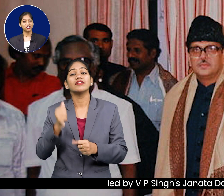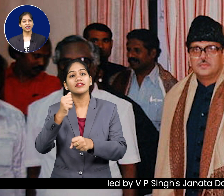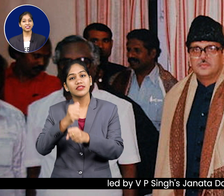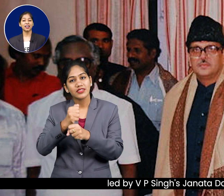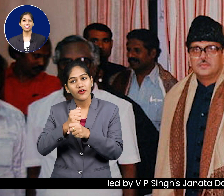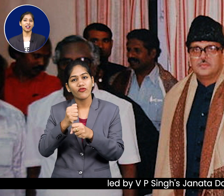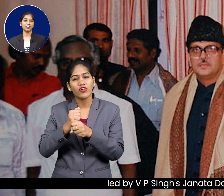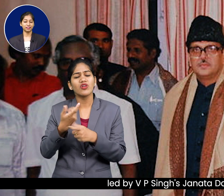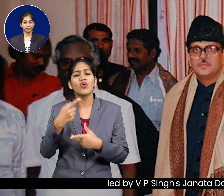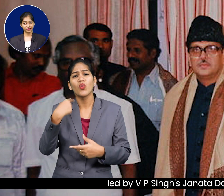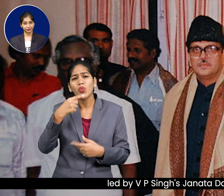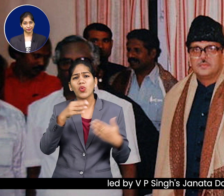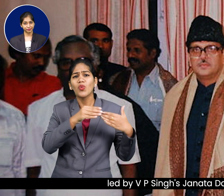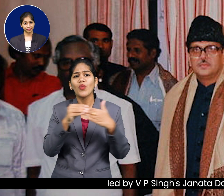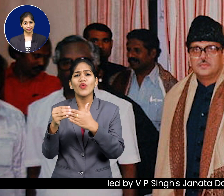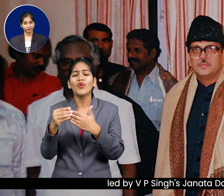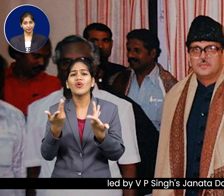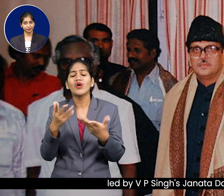Singh's Janata Dal.